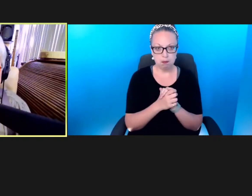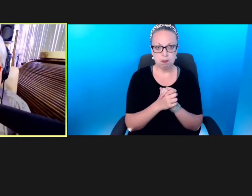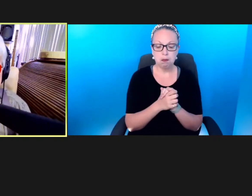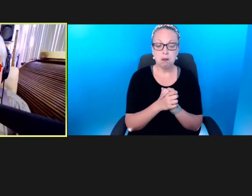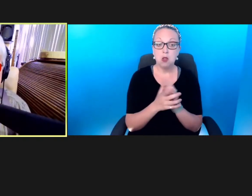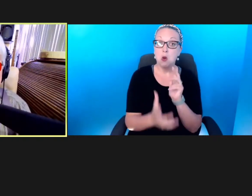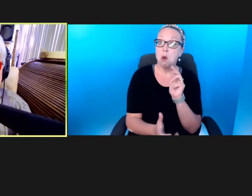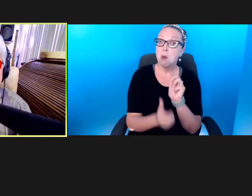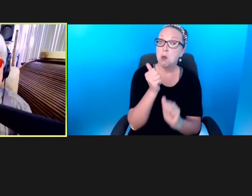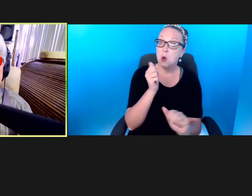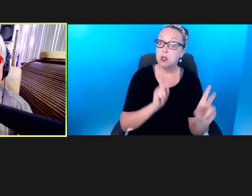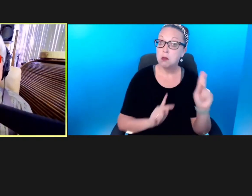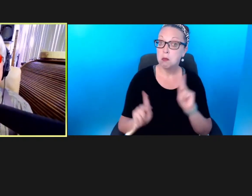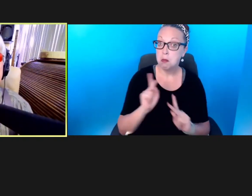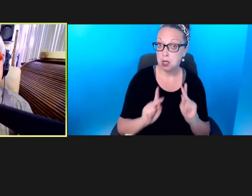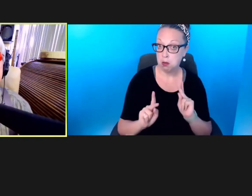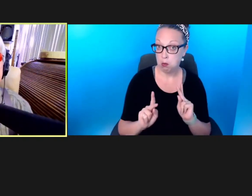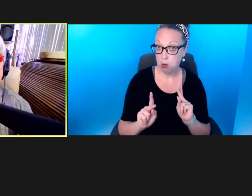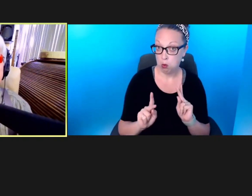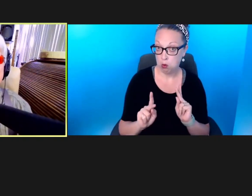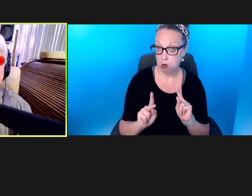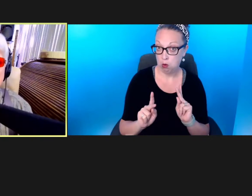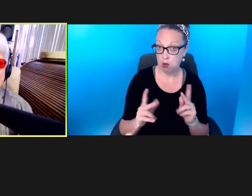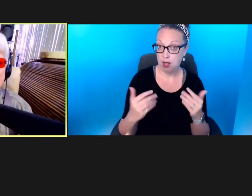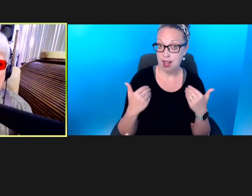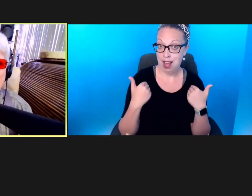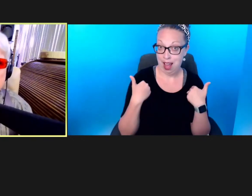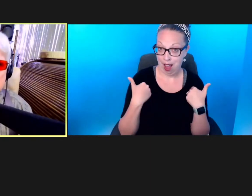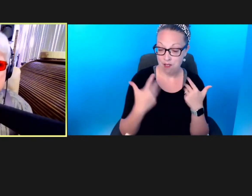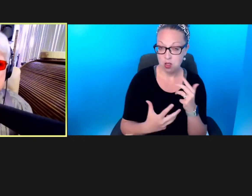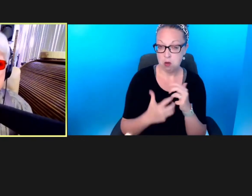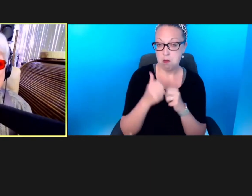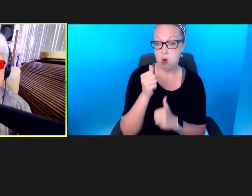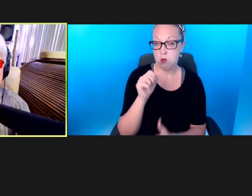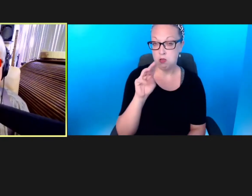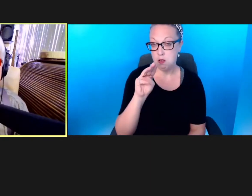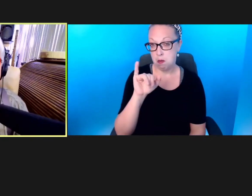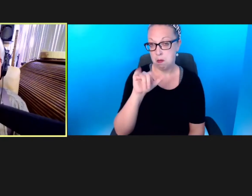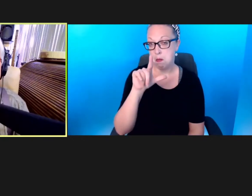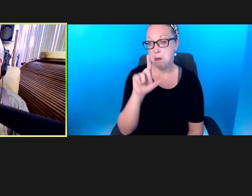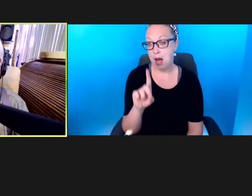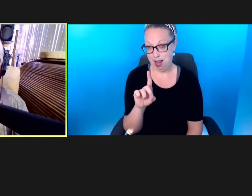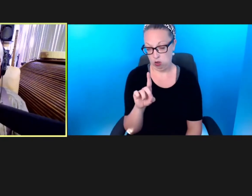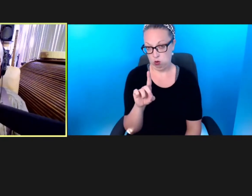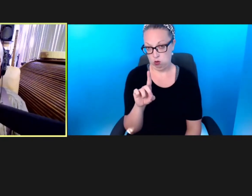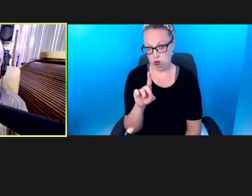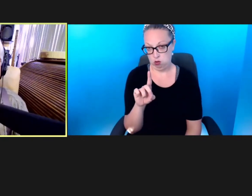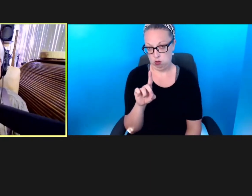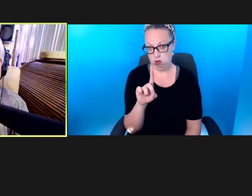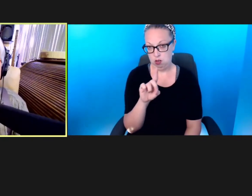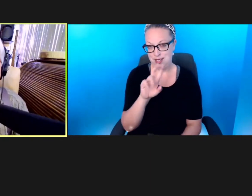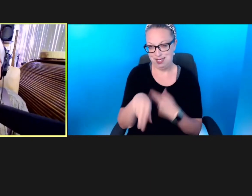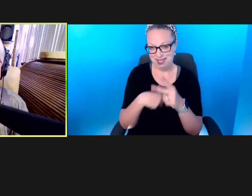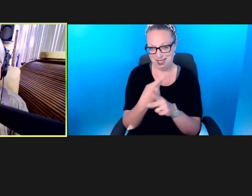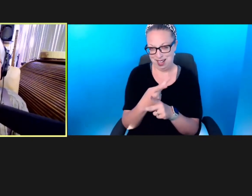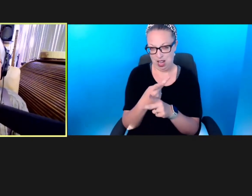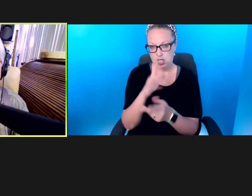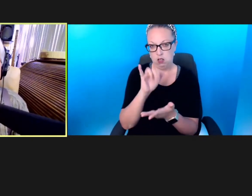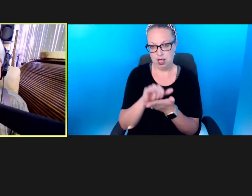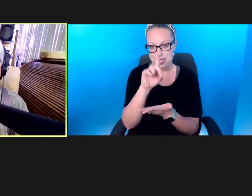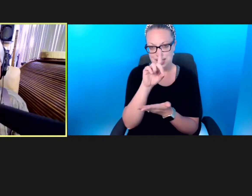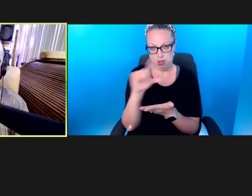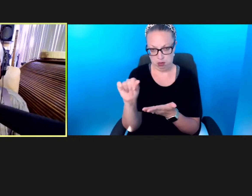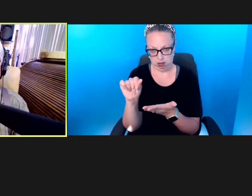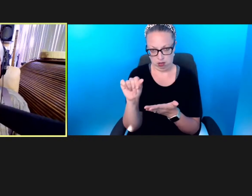Most people have the most mild form of the disability. As you get down deeper